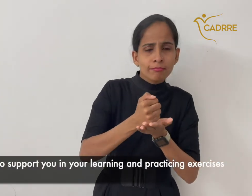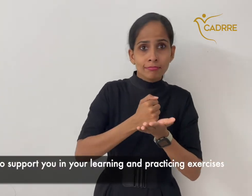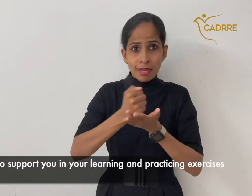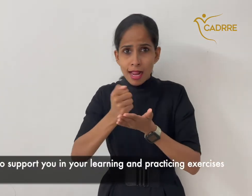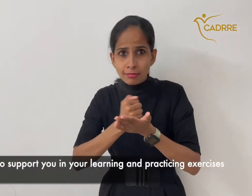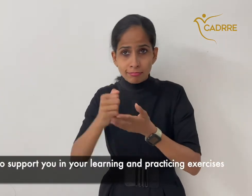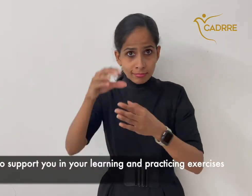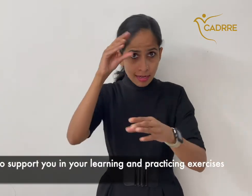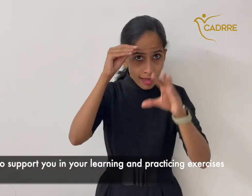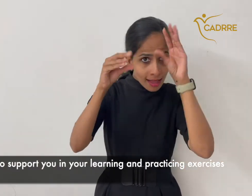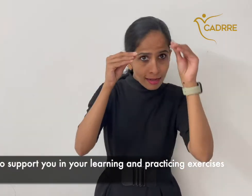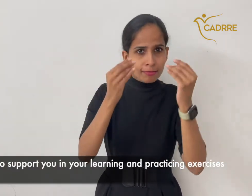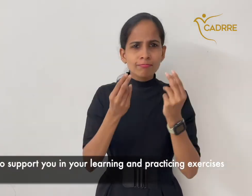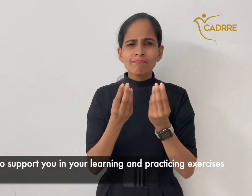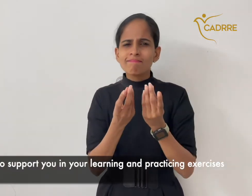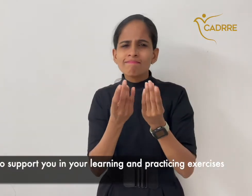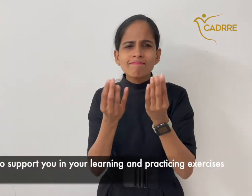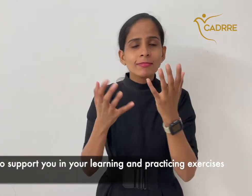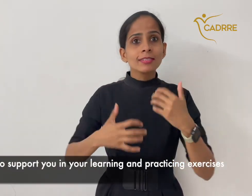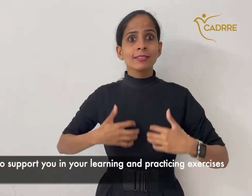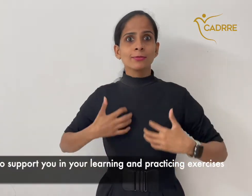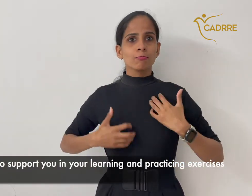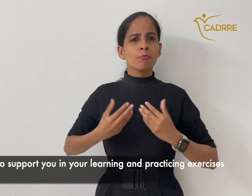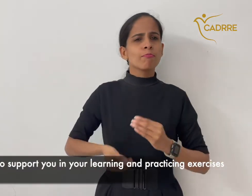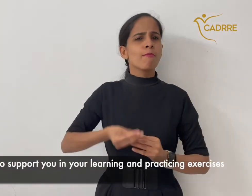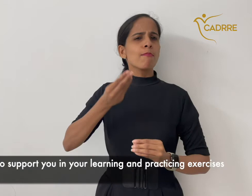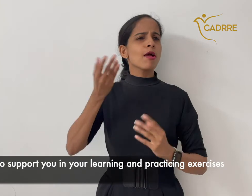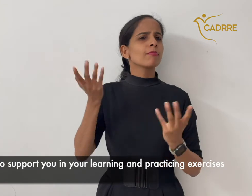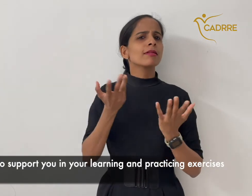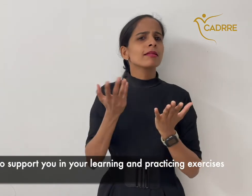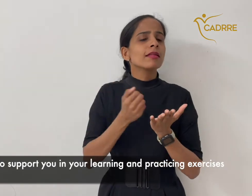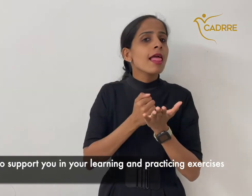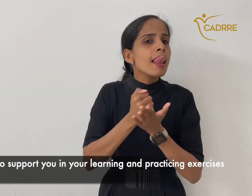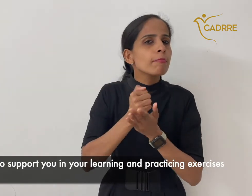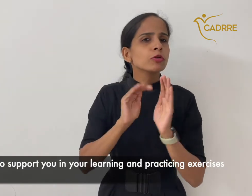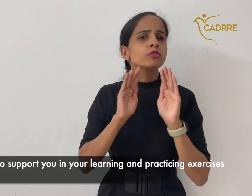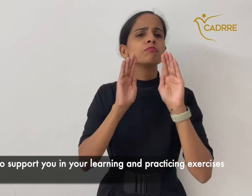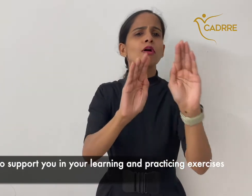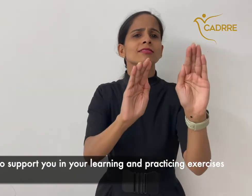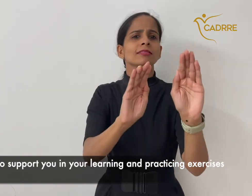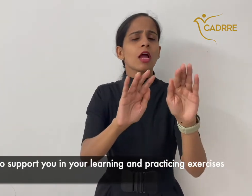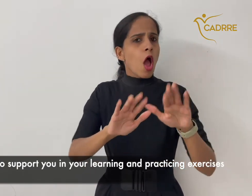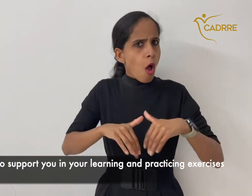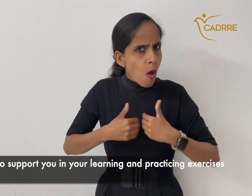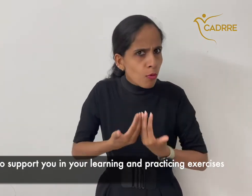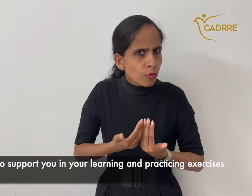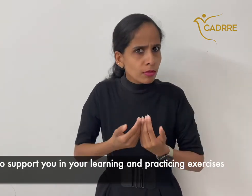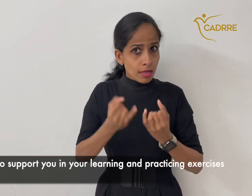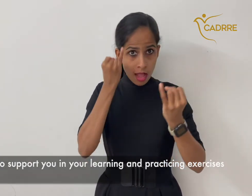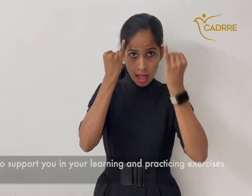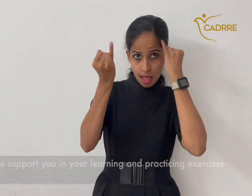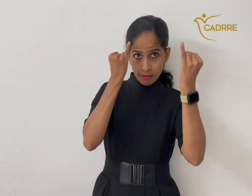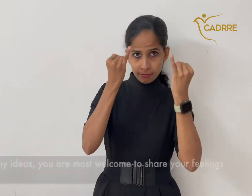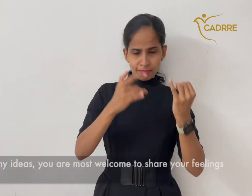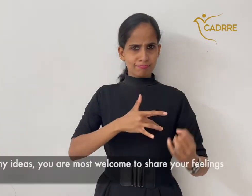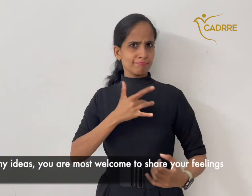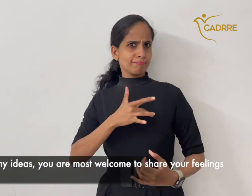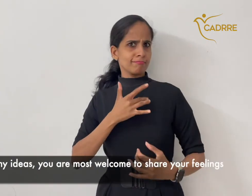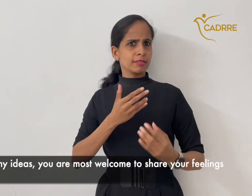you in your learning and practicing exercises. If you have any ideas, you are most welcome to share